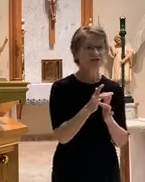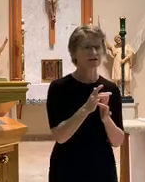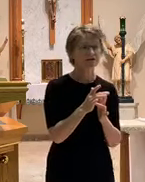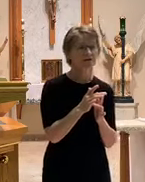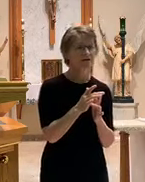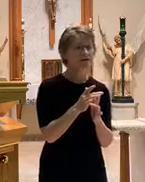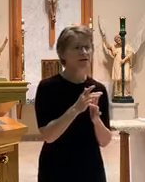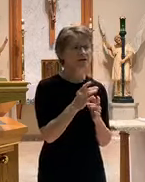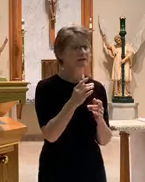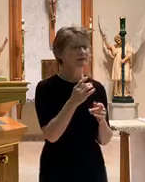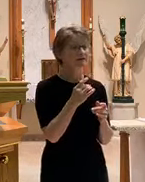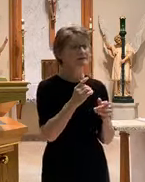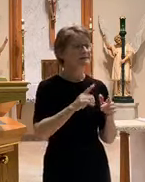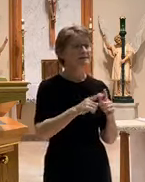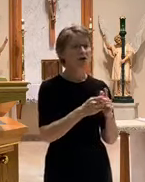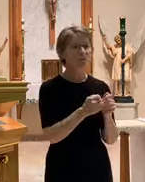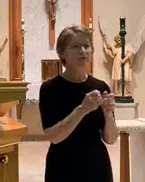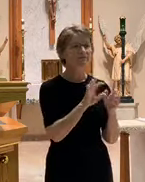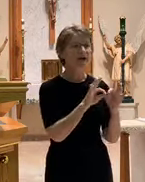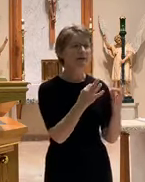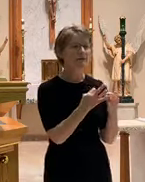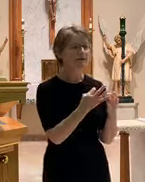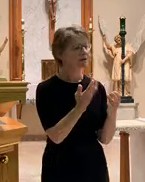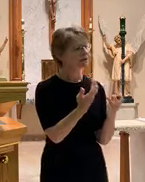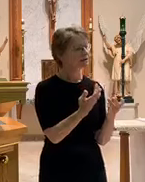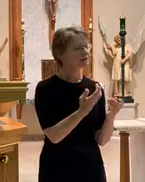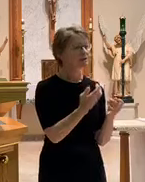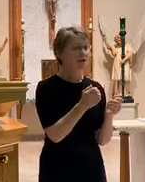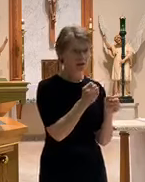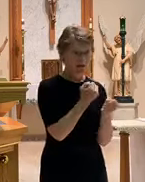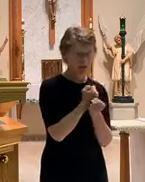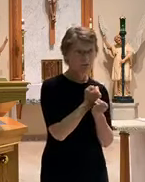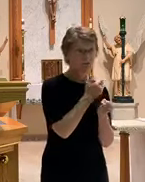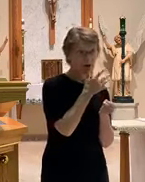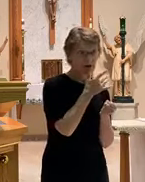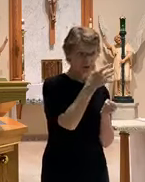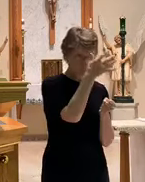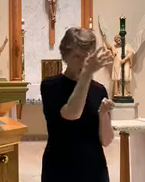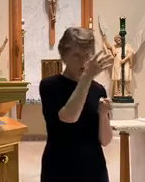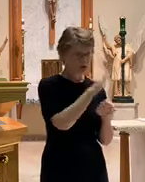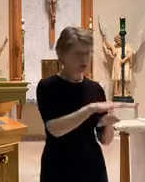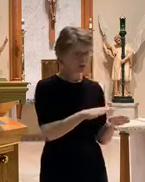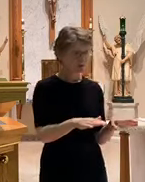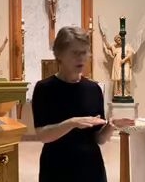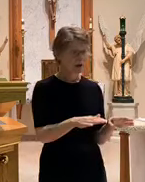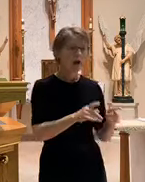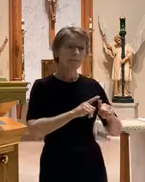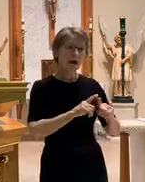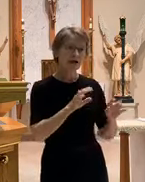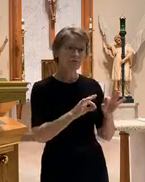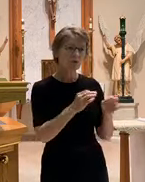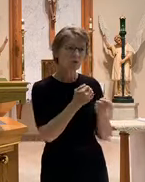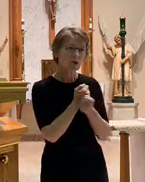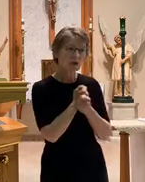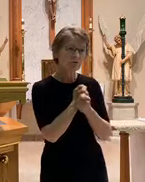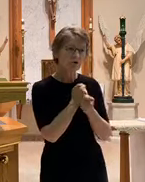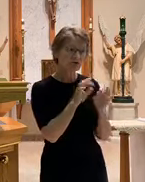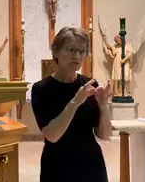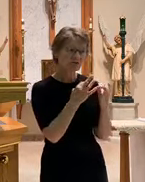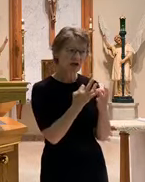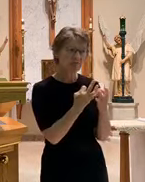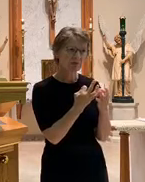know. He says, whoever loves family, father and mother and children more than me is not worthy of me. That's a